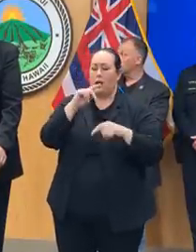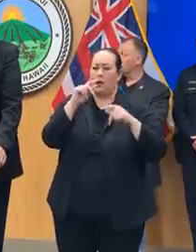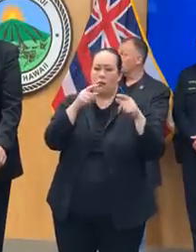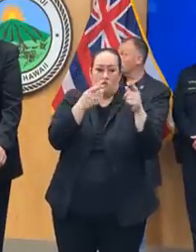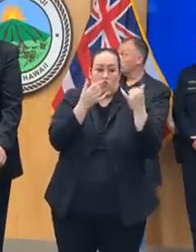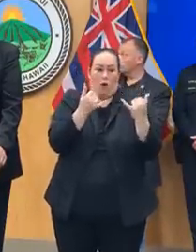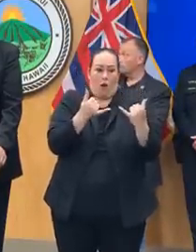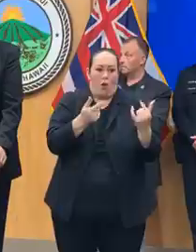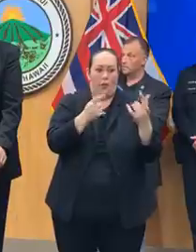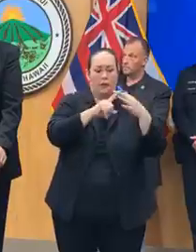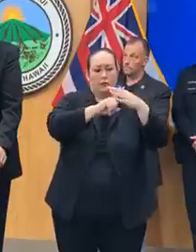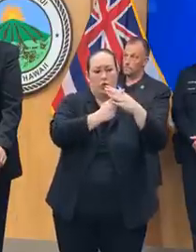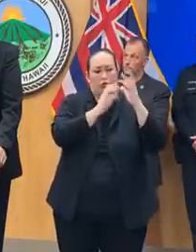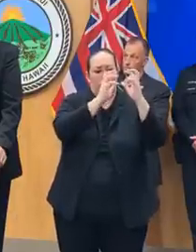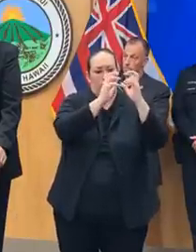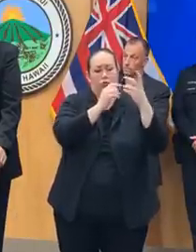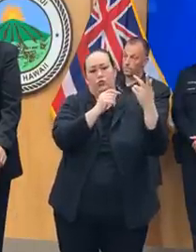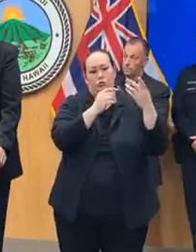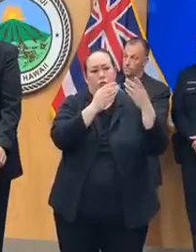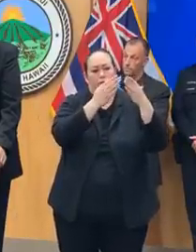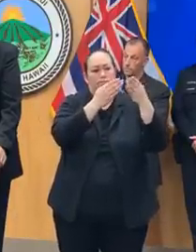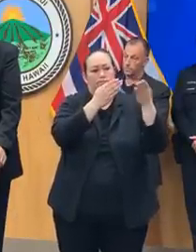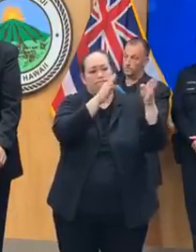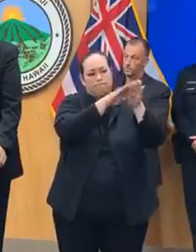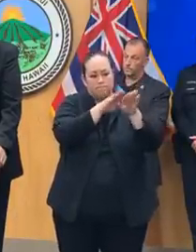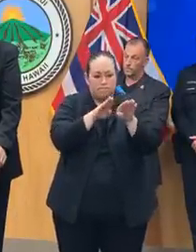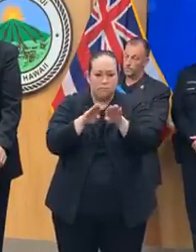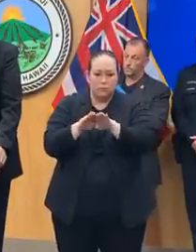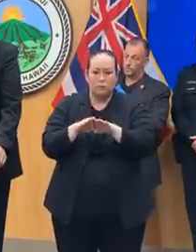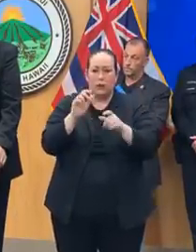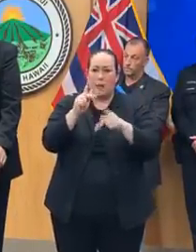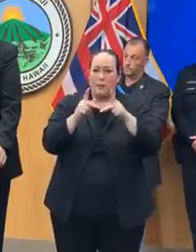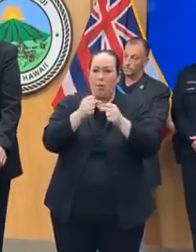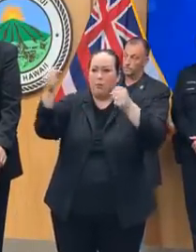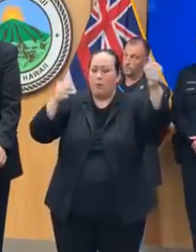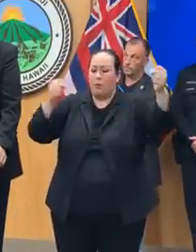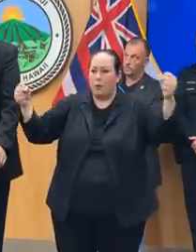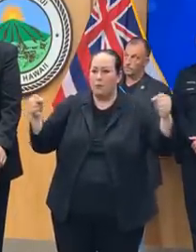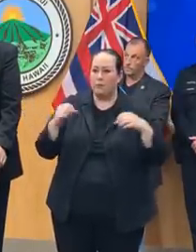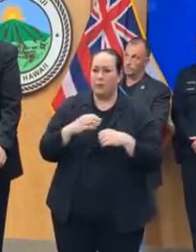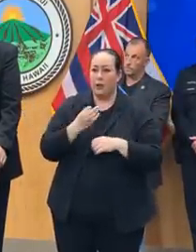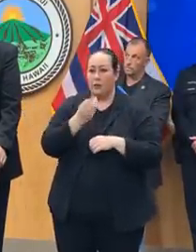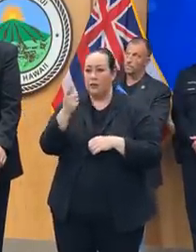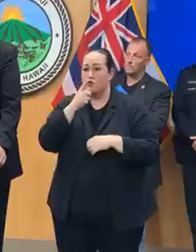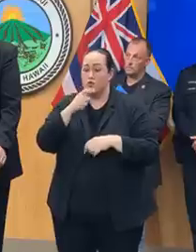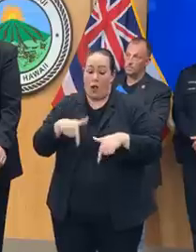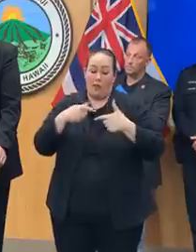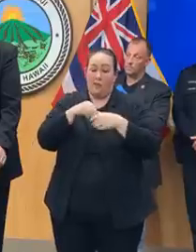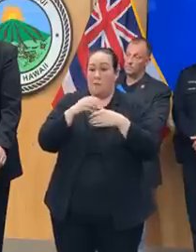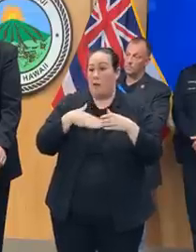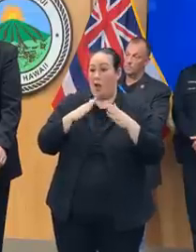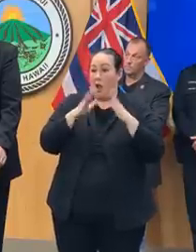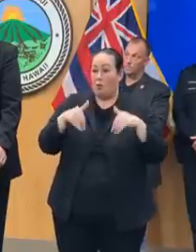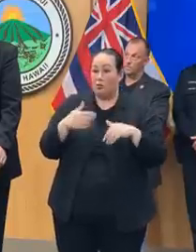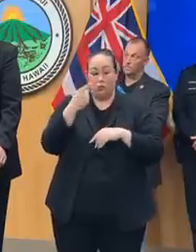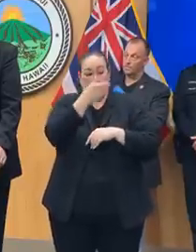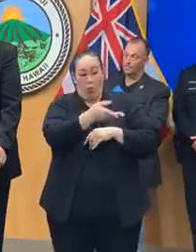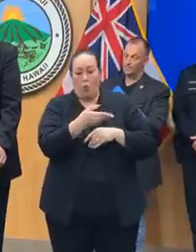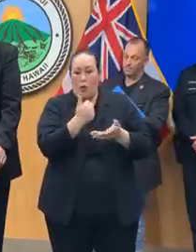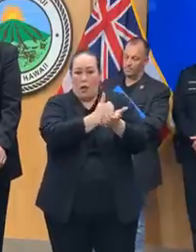entirely. But my thanks and appreciation go out to each of those volunteers, a few who live in my own home. Strangers helping